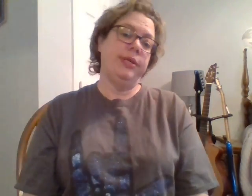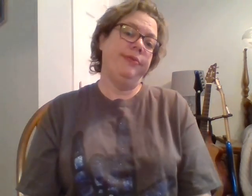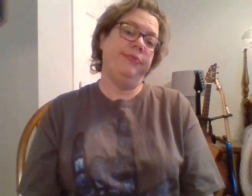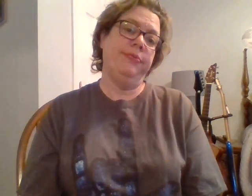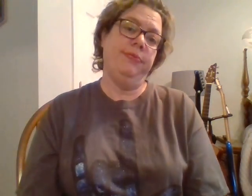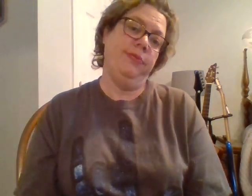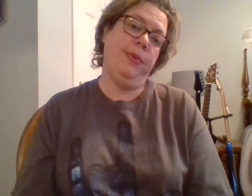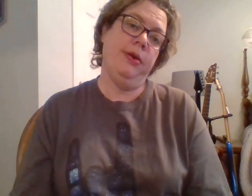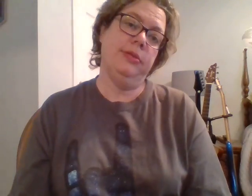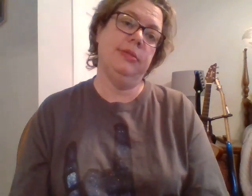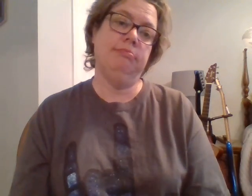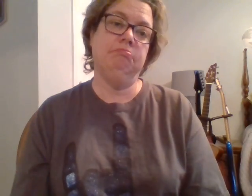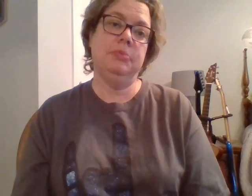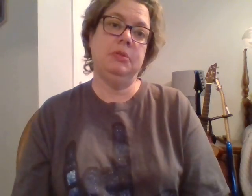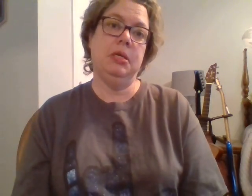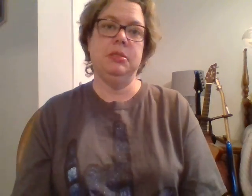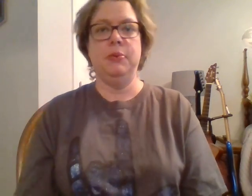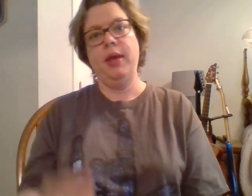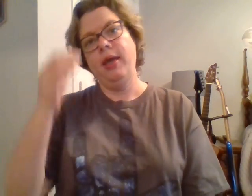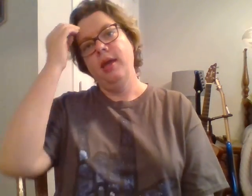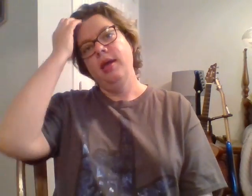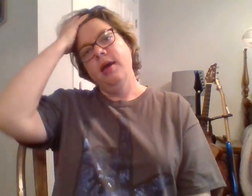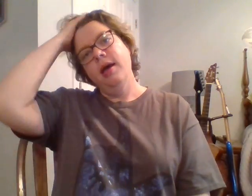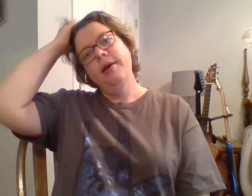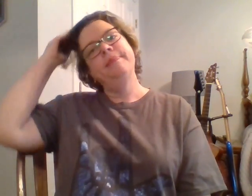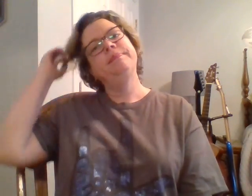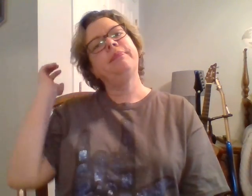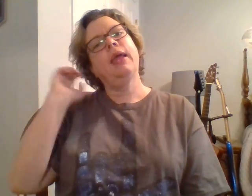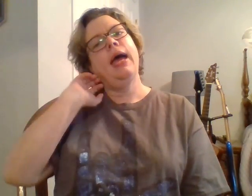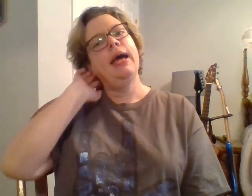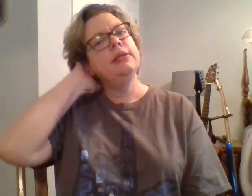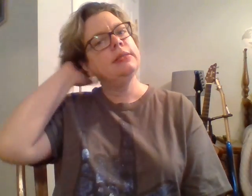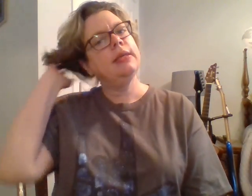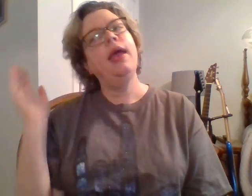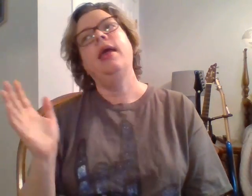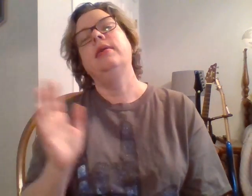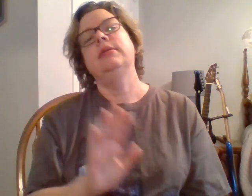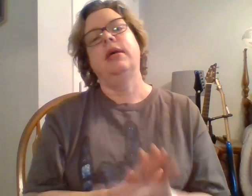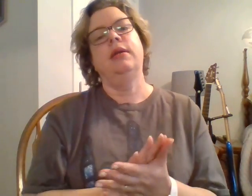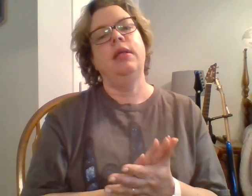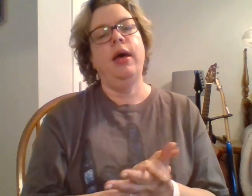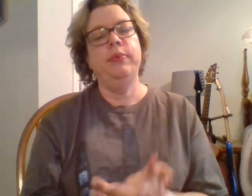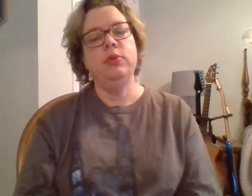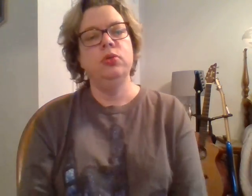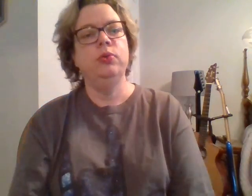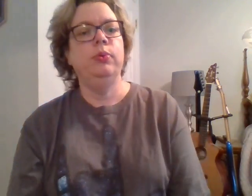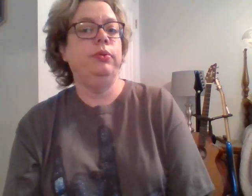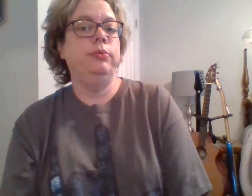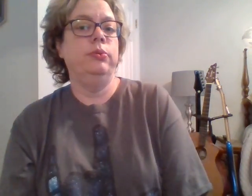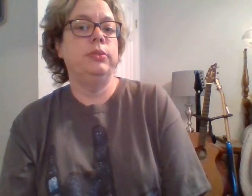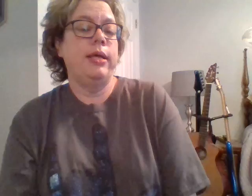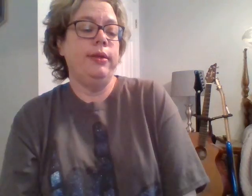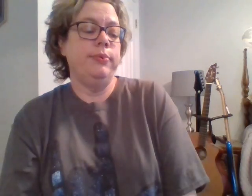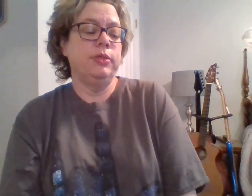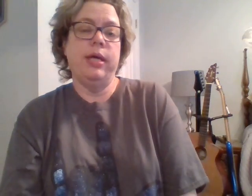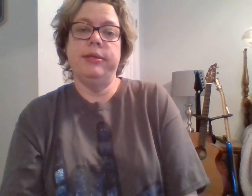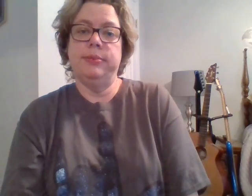stuff if your parents think it's okay. Um, I just can't decided that I would do a little sign language class with